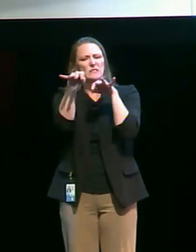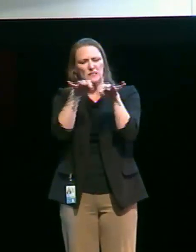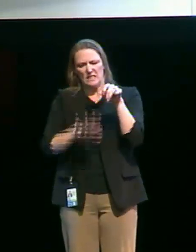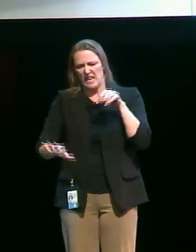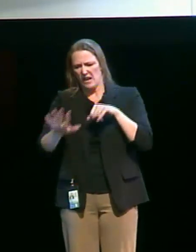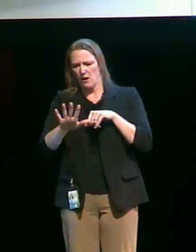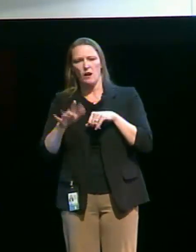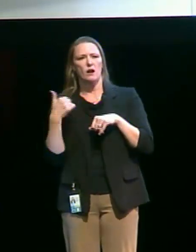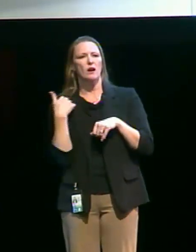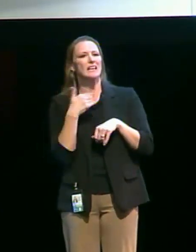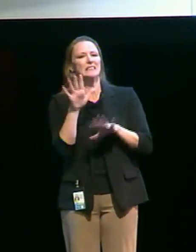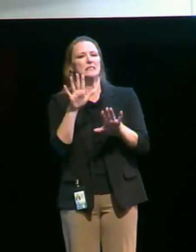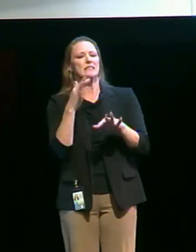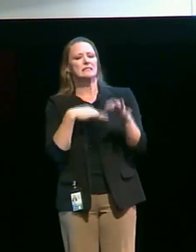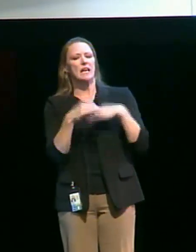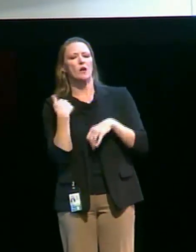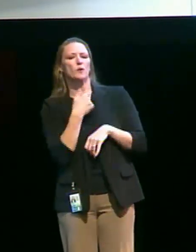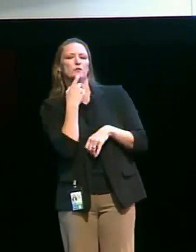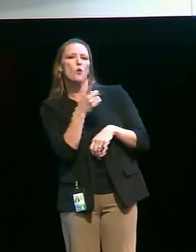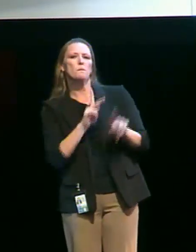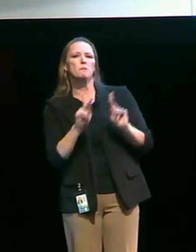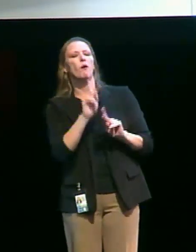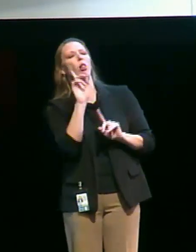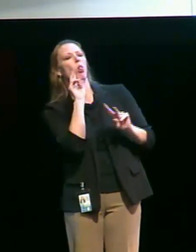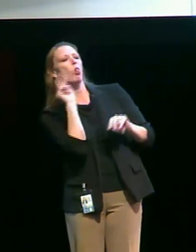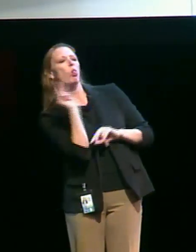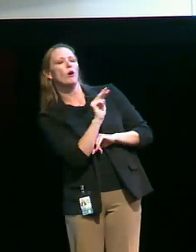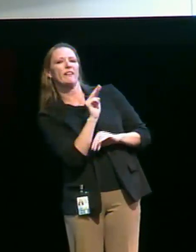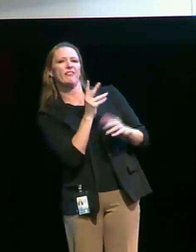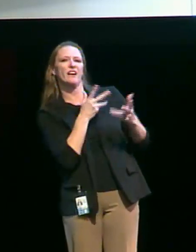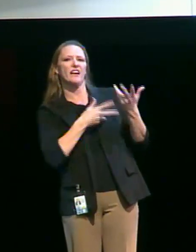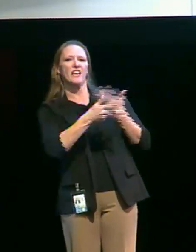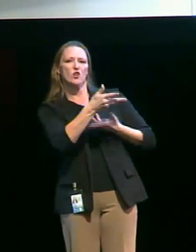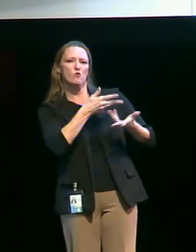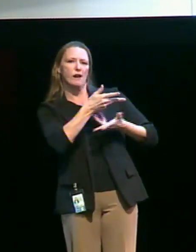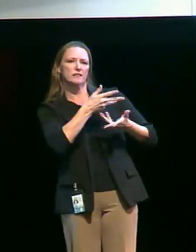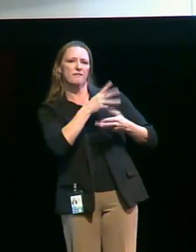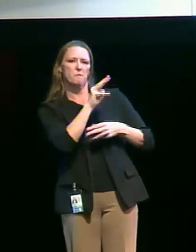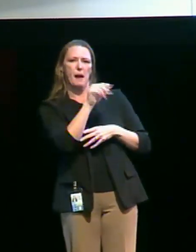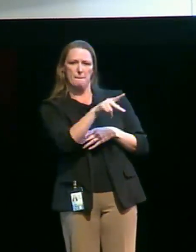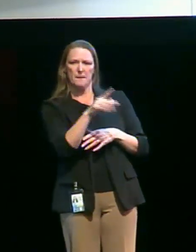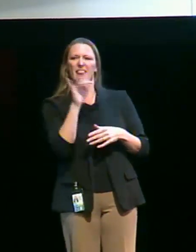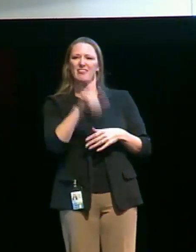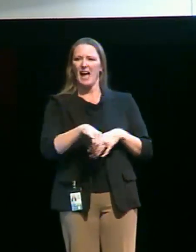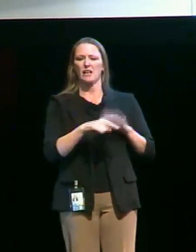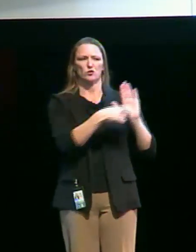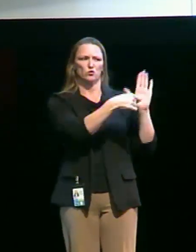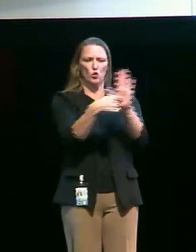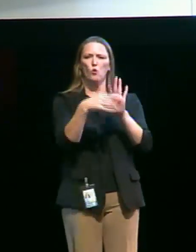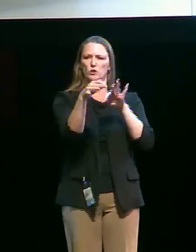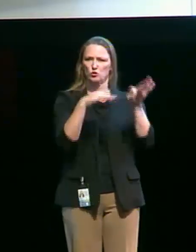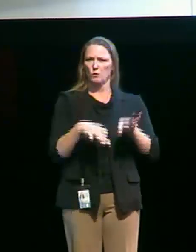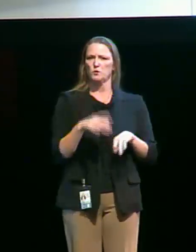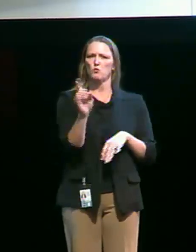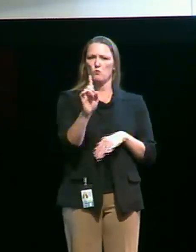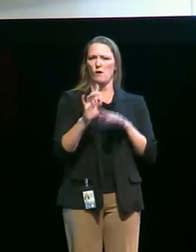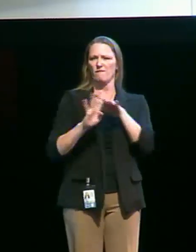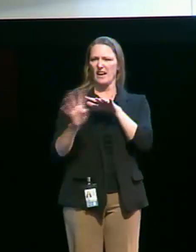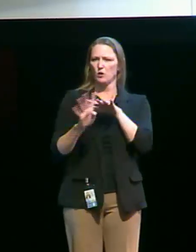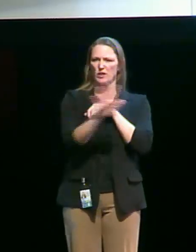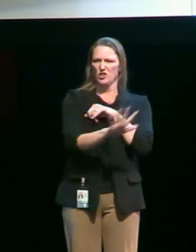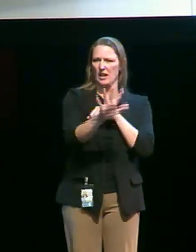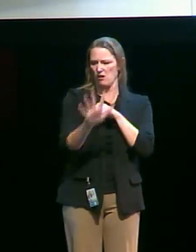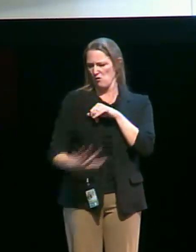people to go to the interactive map, which accurately gave the location of the voluntary and mandatory evacuation areas.